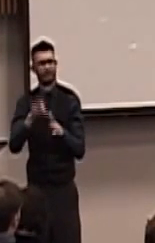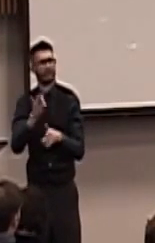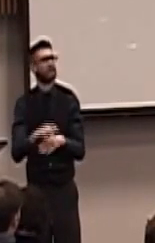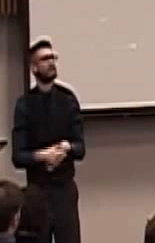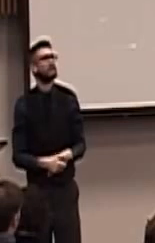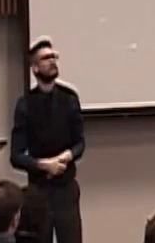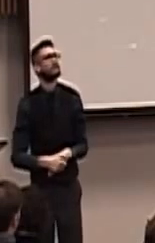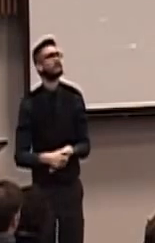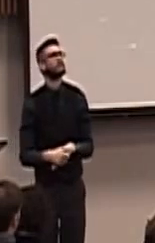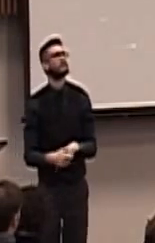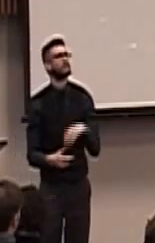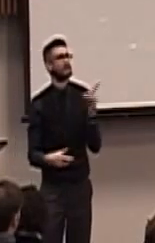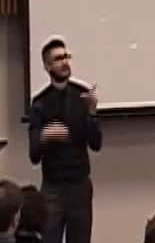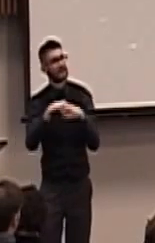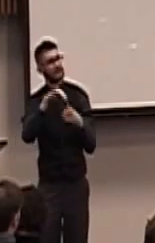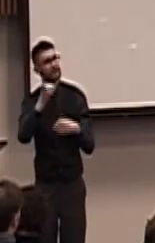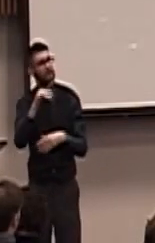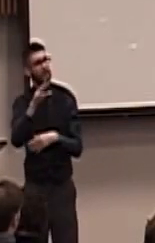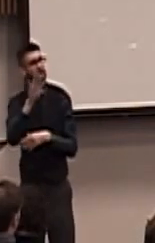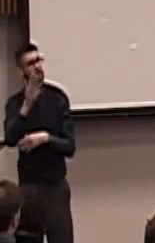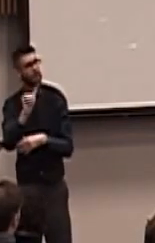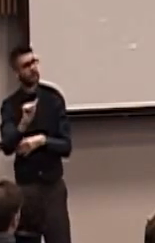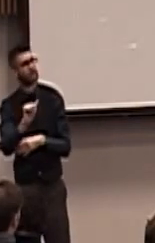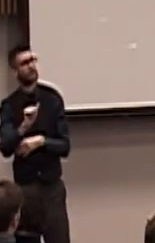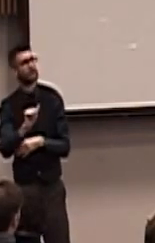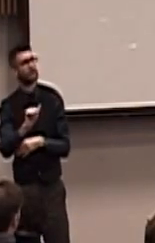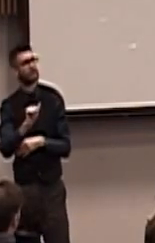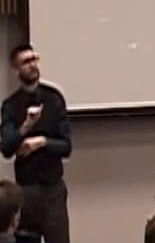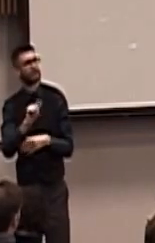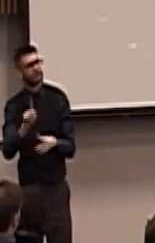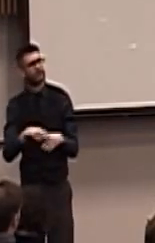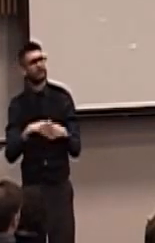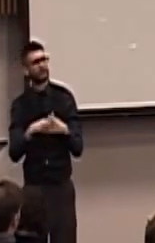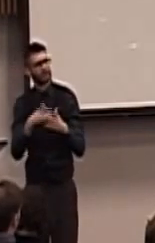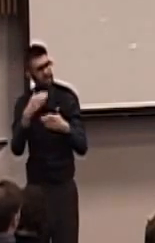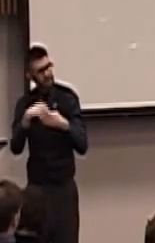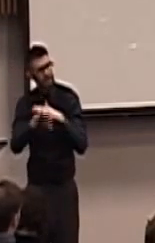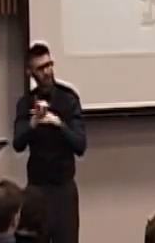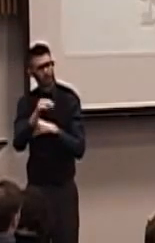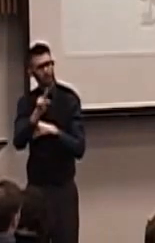This is in Juba, right as we are getting into Juba, the capital.